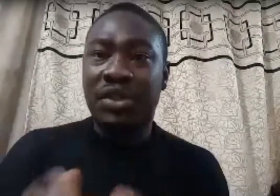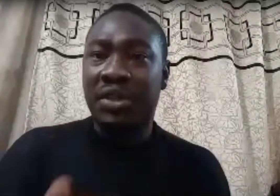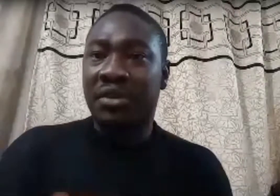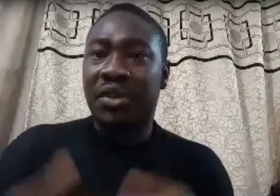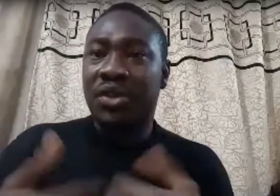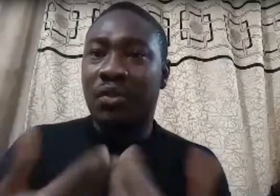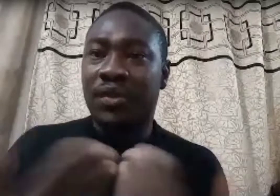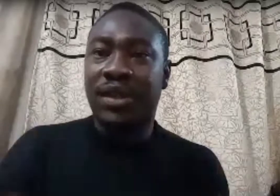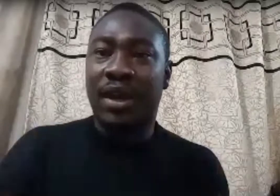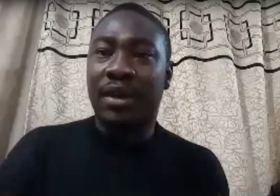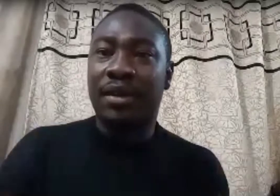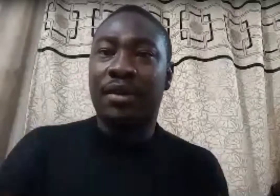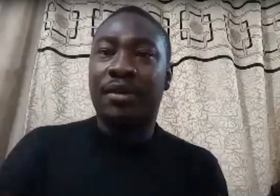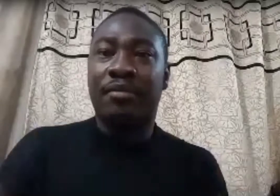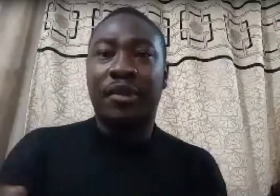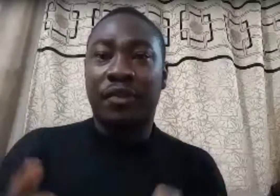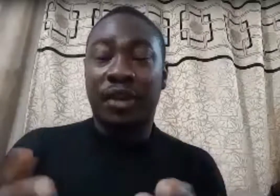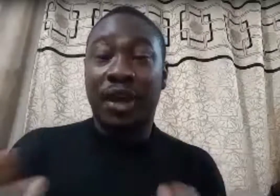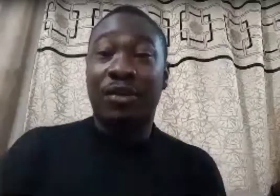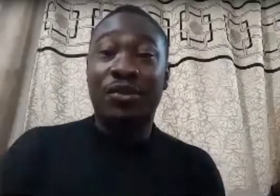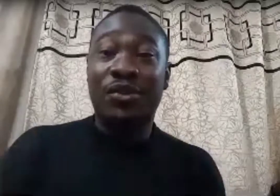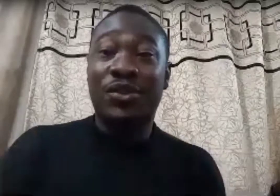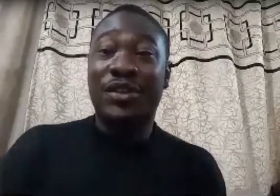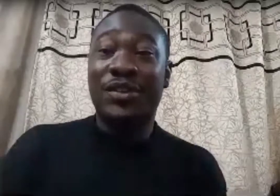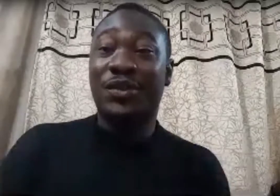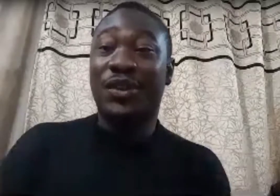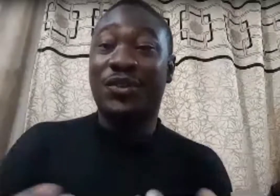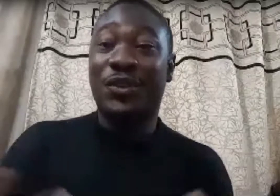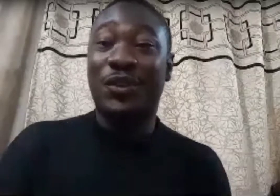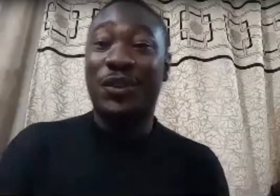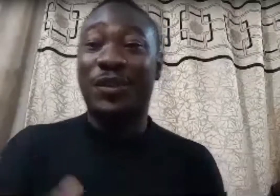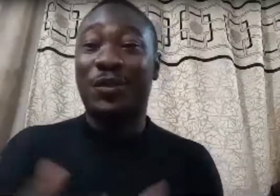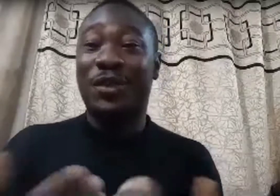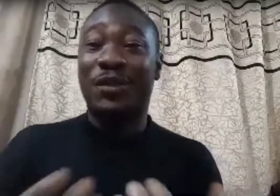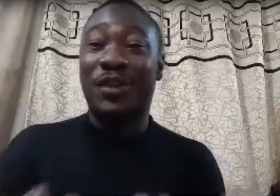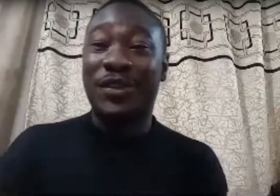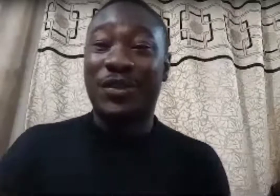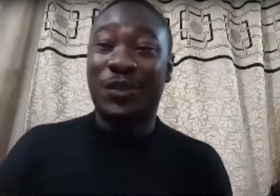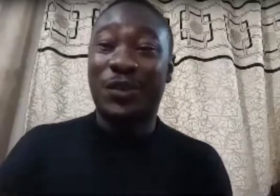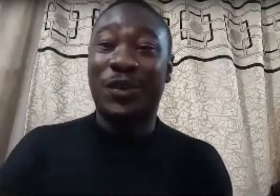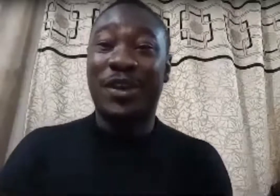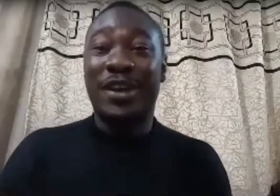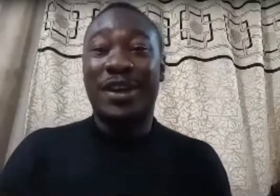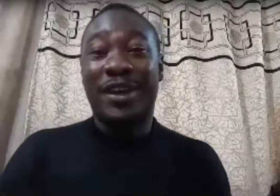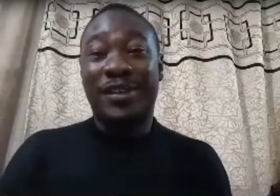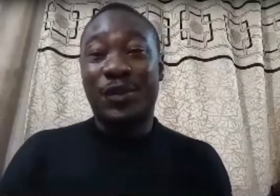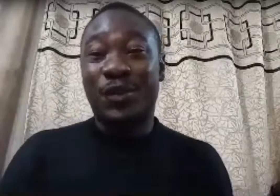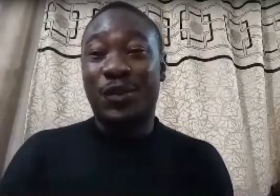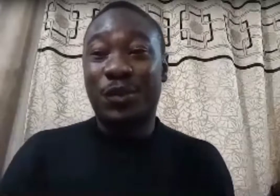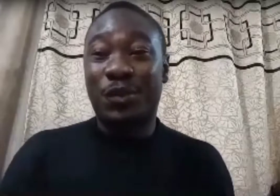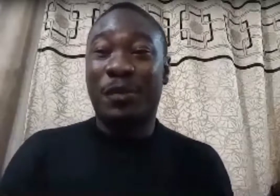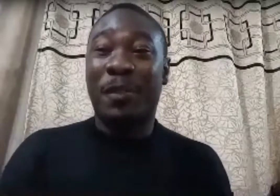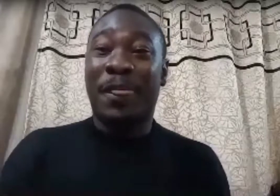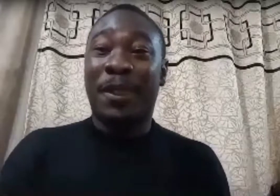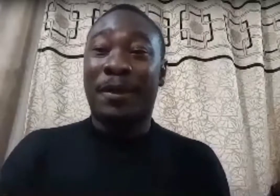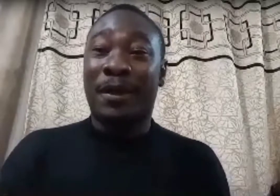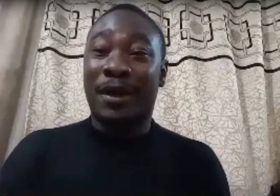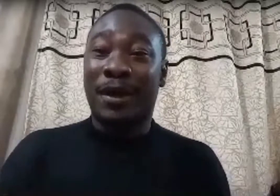for now, you just listen to the instructor and do whatever the instructor asks you to do. Simply because you really